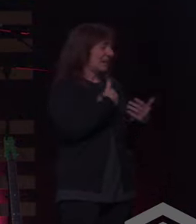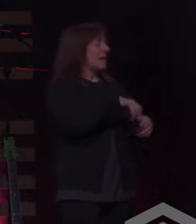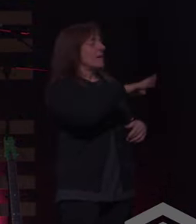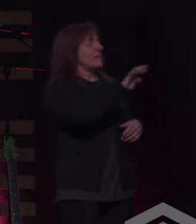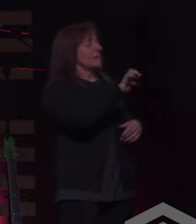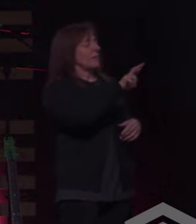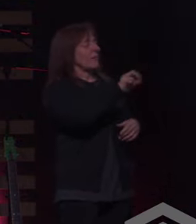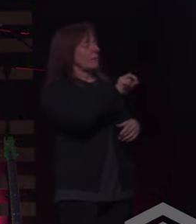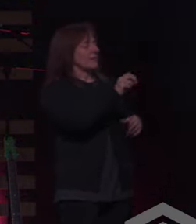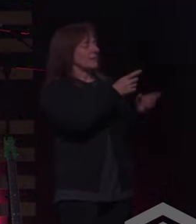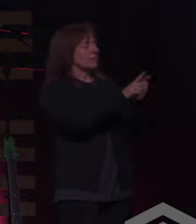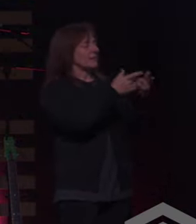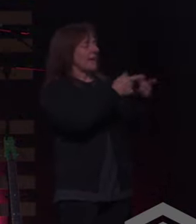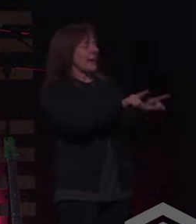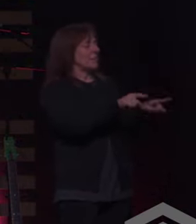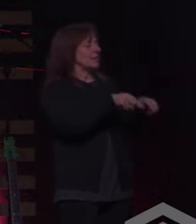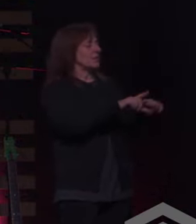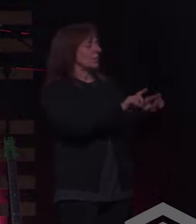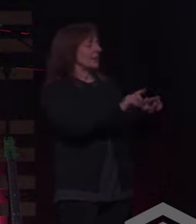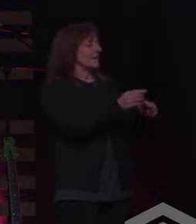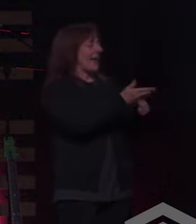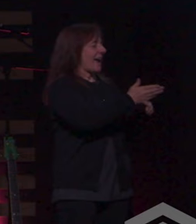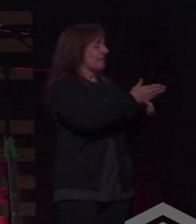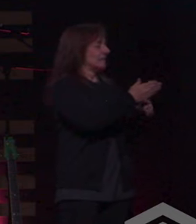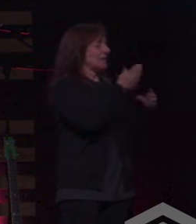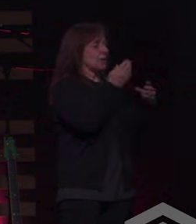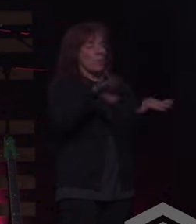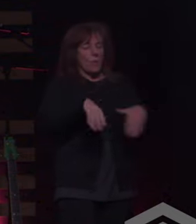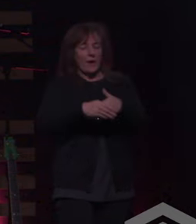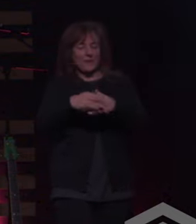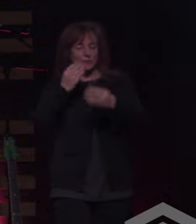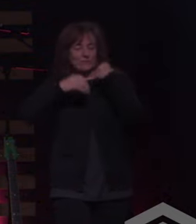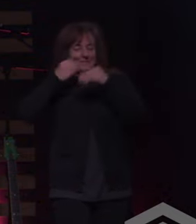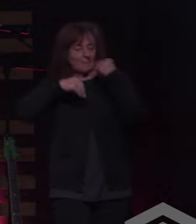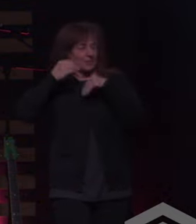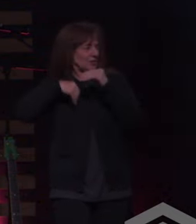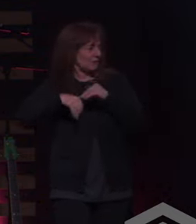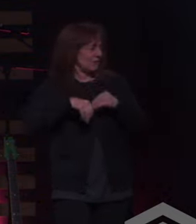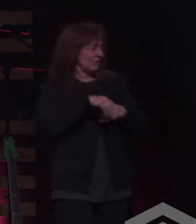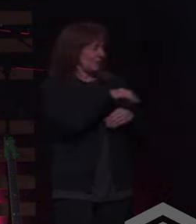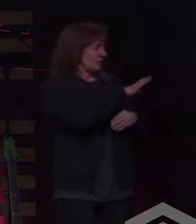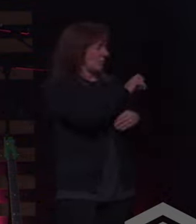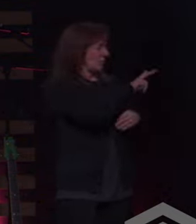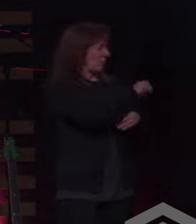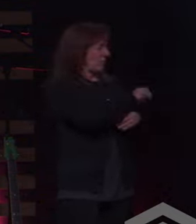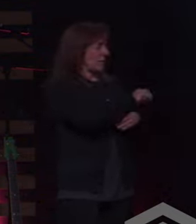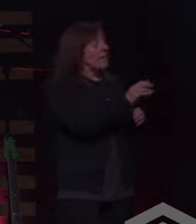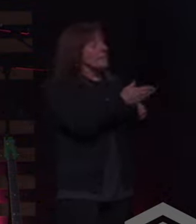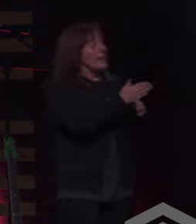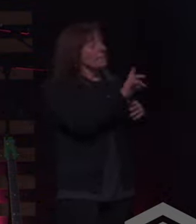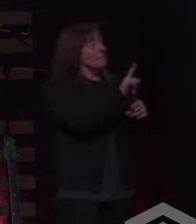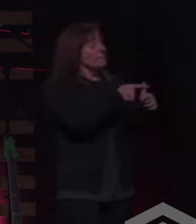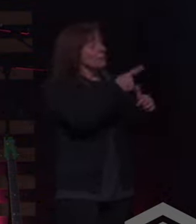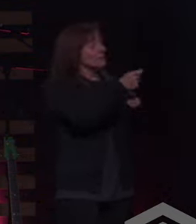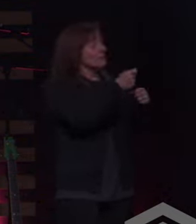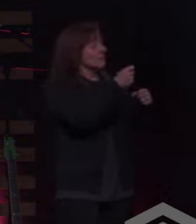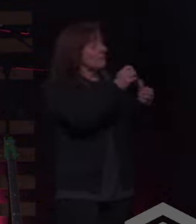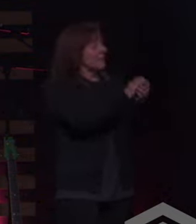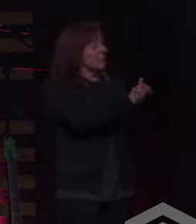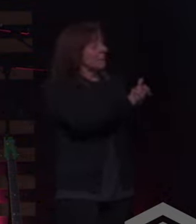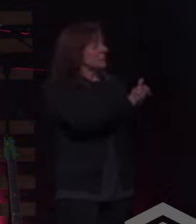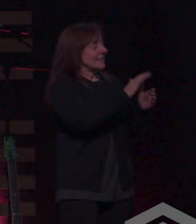430 divorces happen during the average wedding reception. The average first marriage ends in